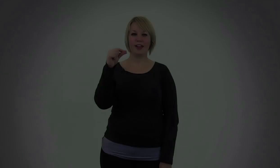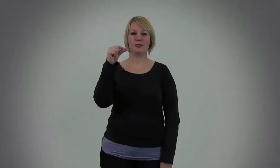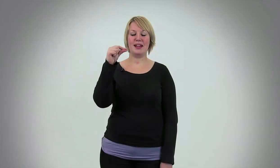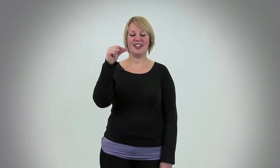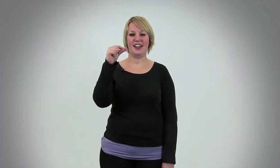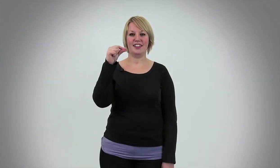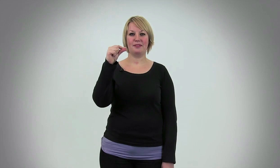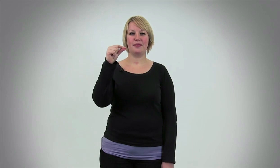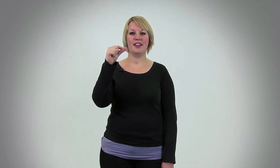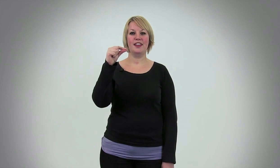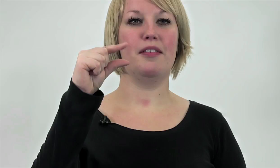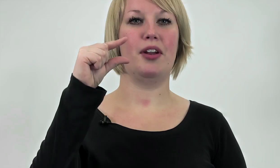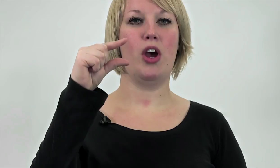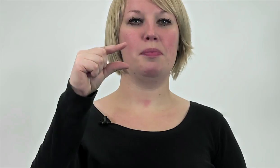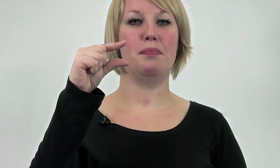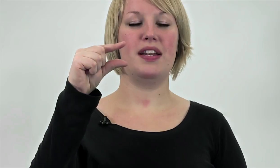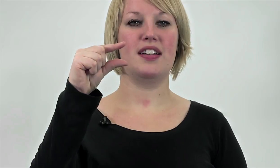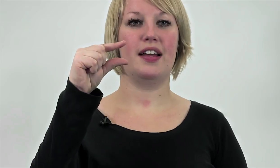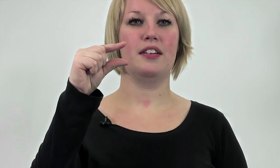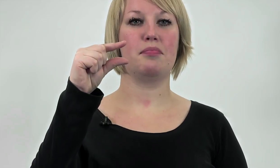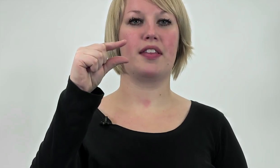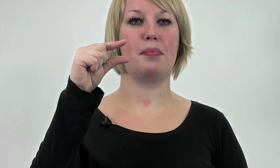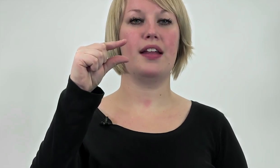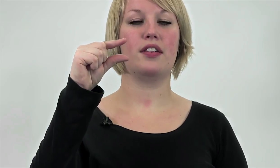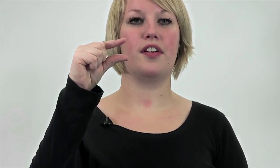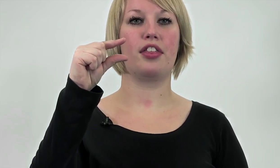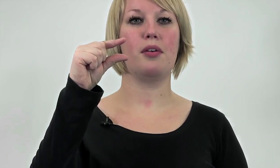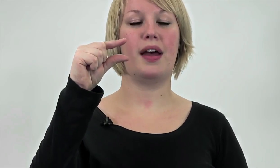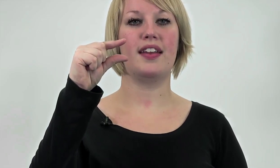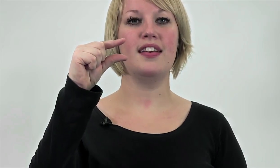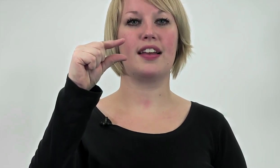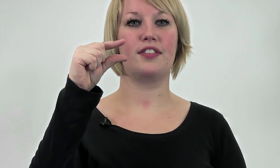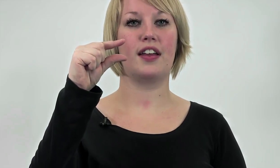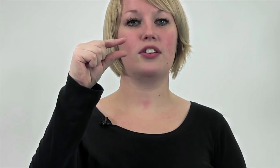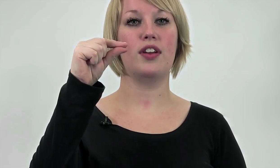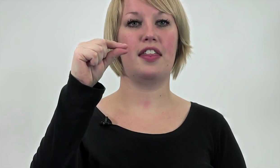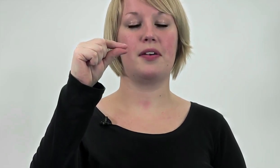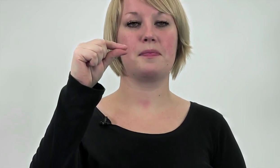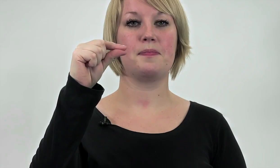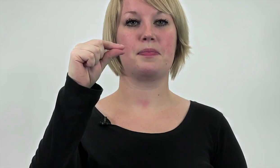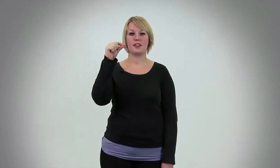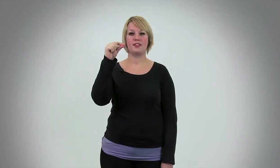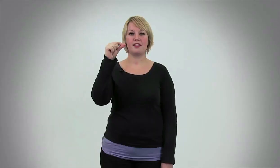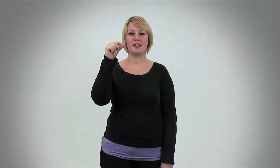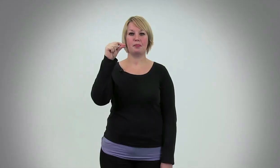Close pinched hand. From an open pinched hand, bring the pads of your thumb and index finger together. For